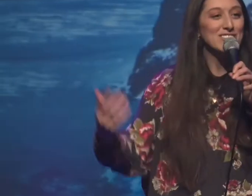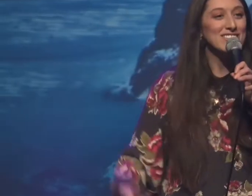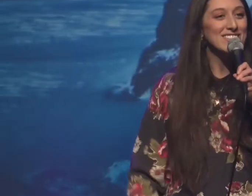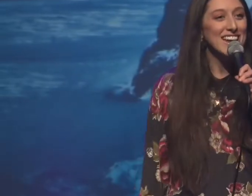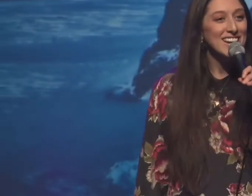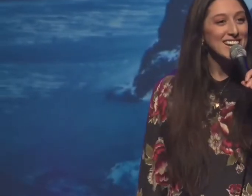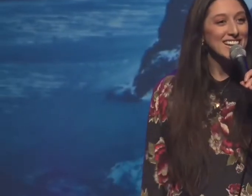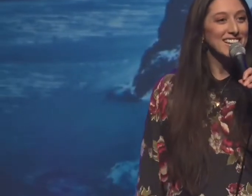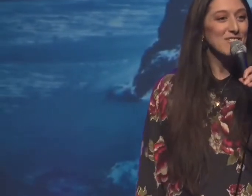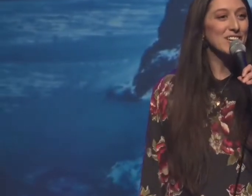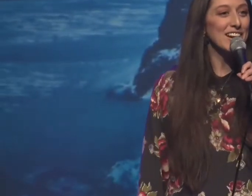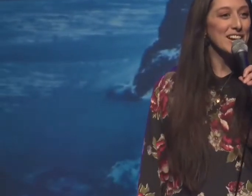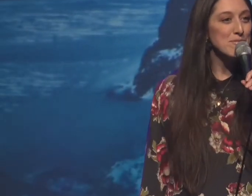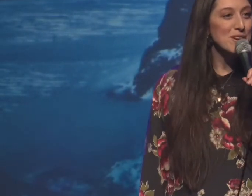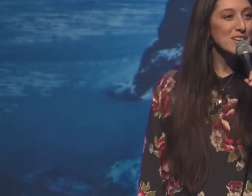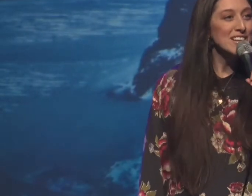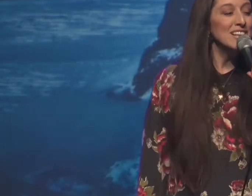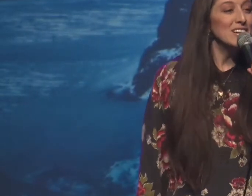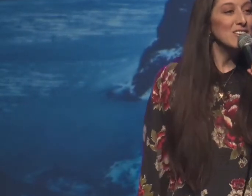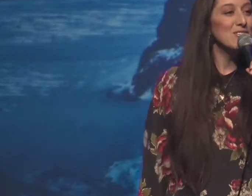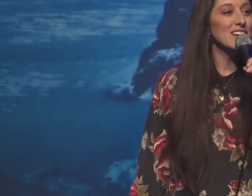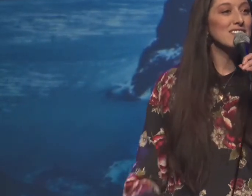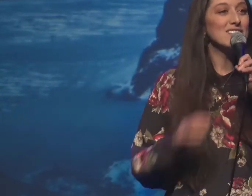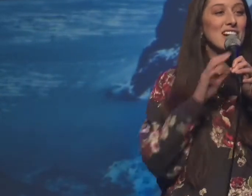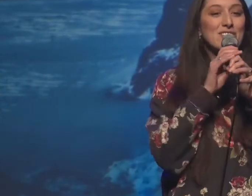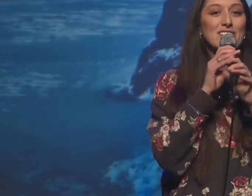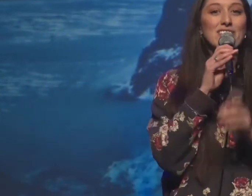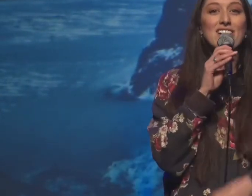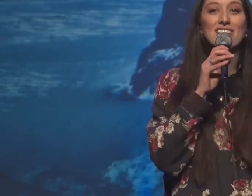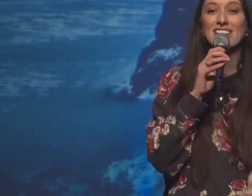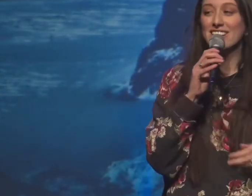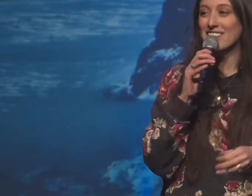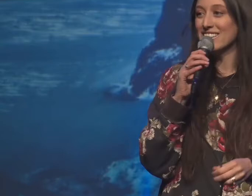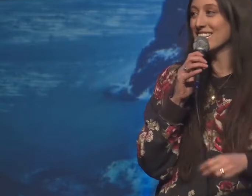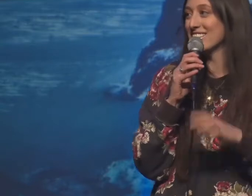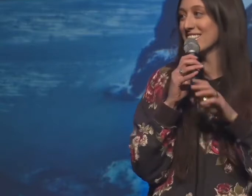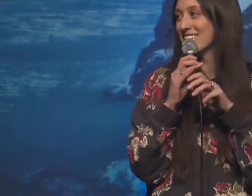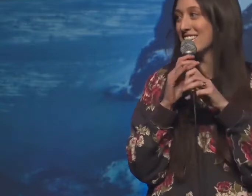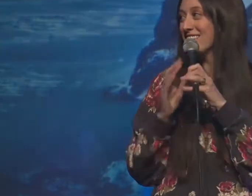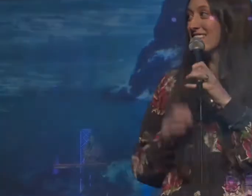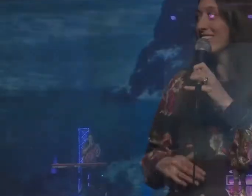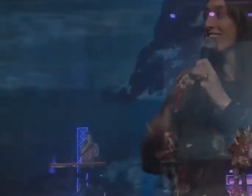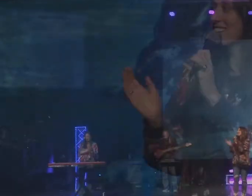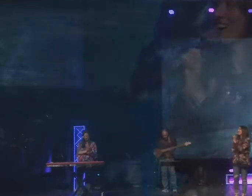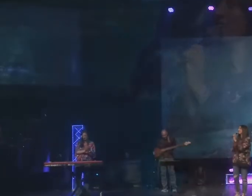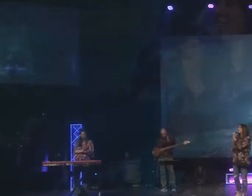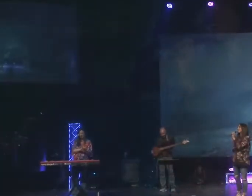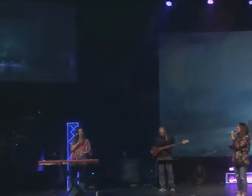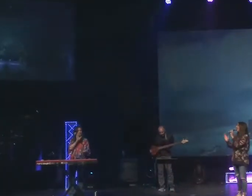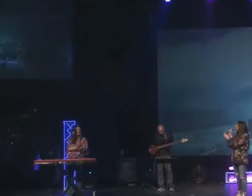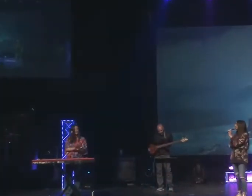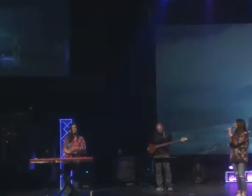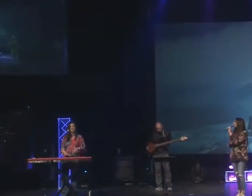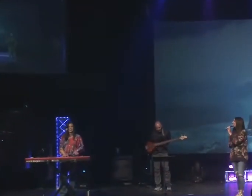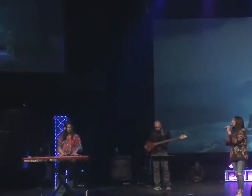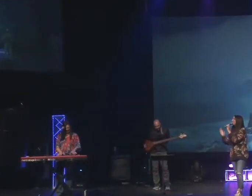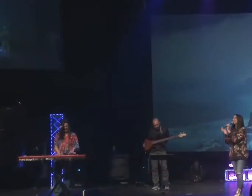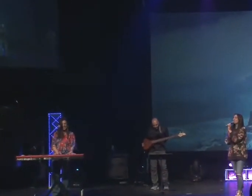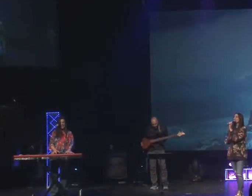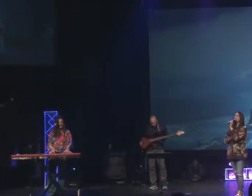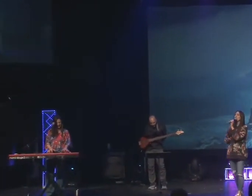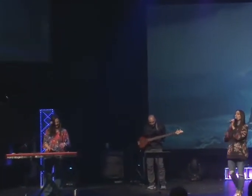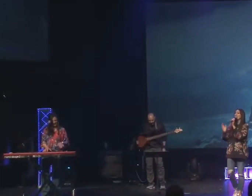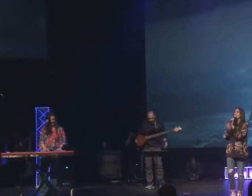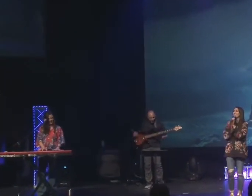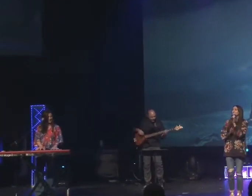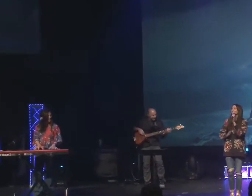We invite you to stand if you're able. We're going to start with a song here. Yeah, we can clap.